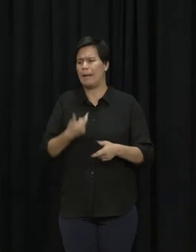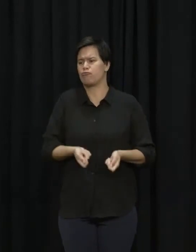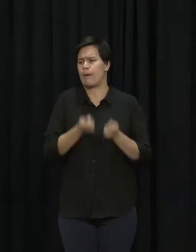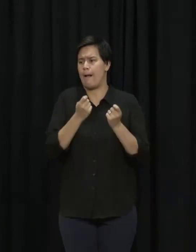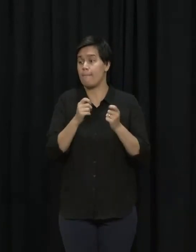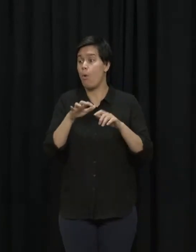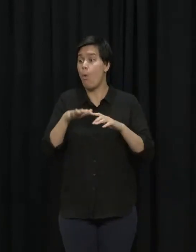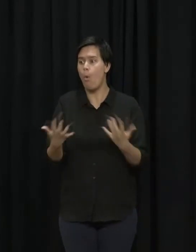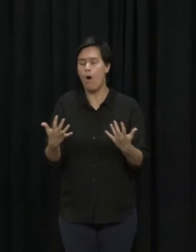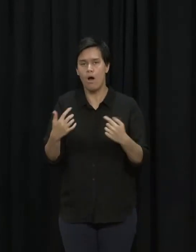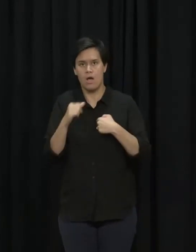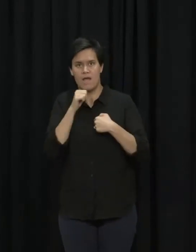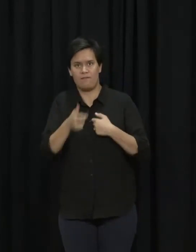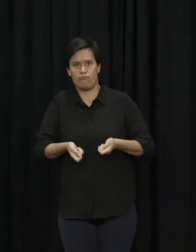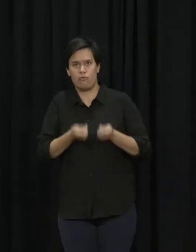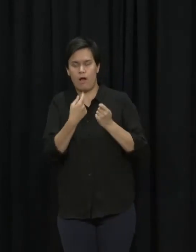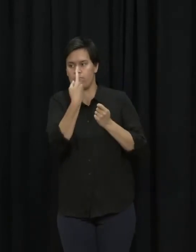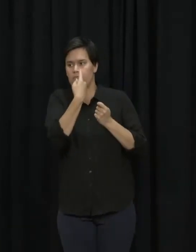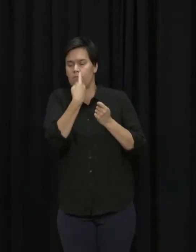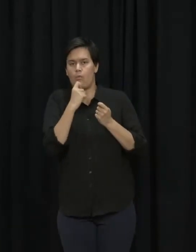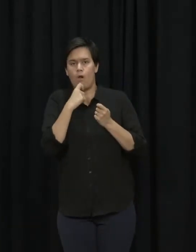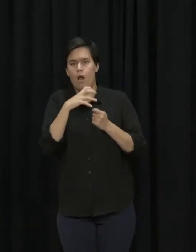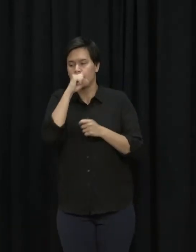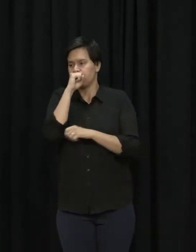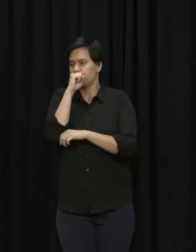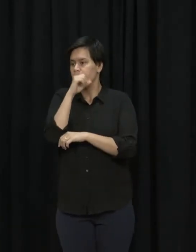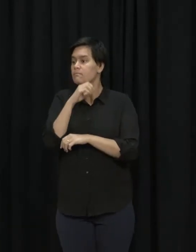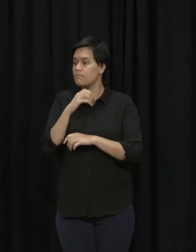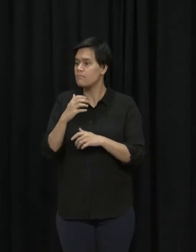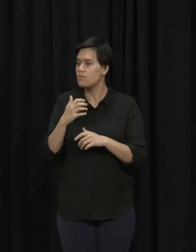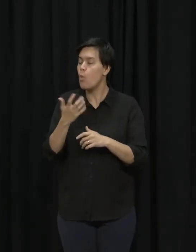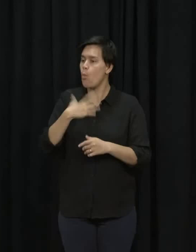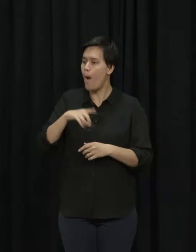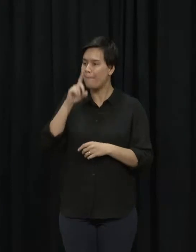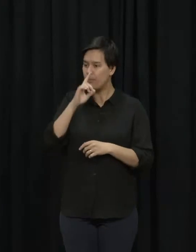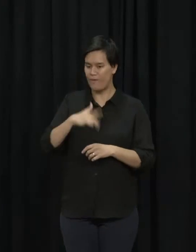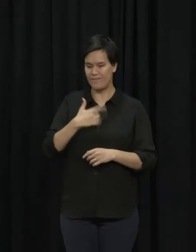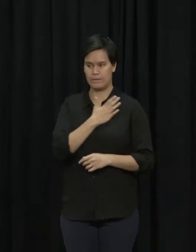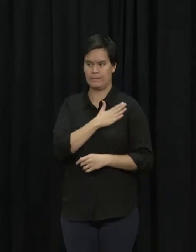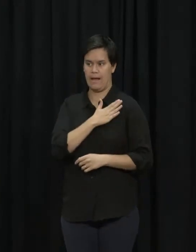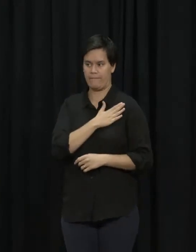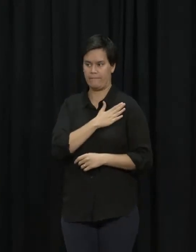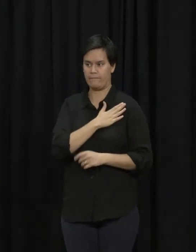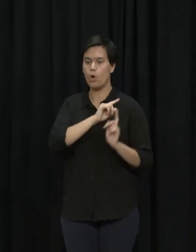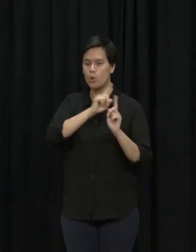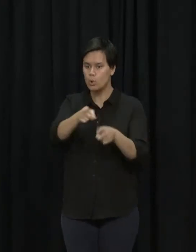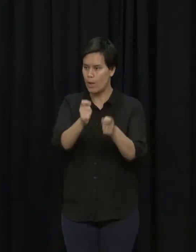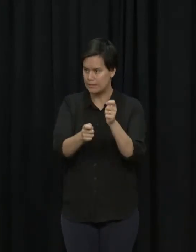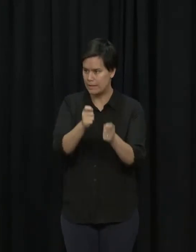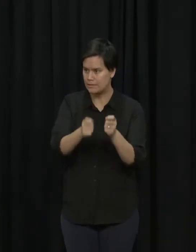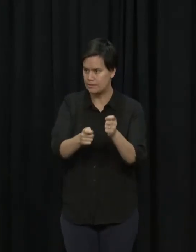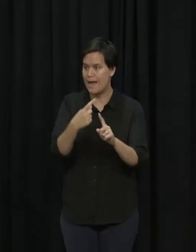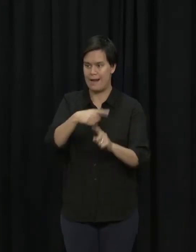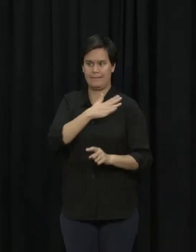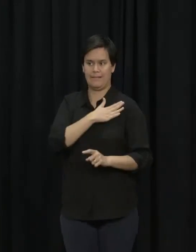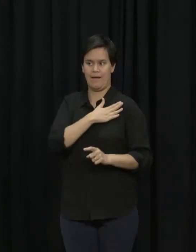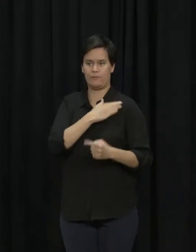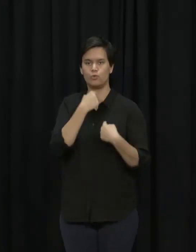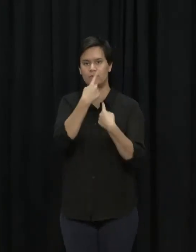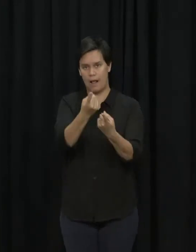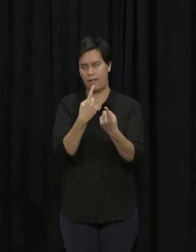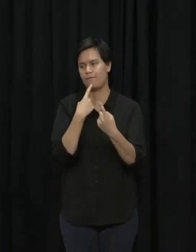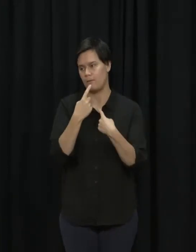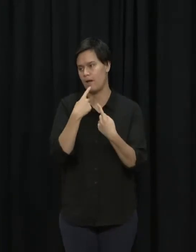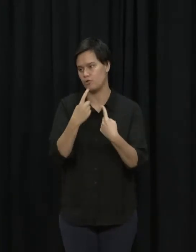We want people to feel confident about going to be tested and confident that it is important and appropriate for them